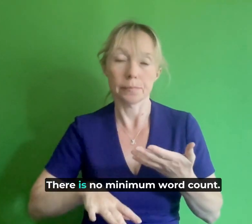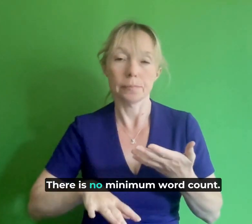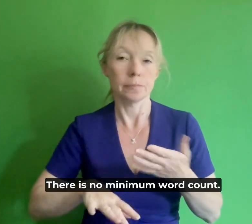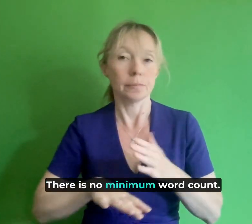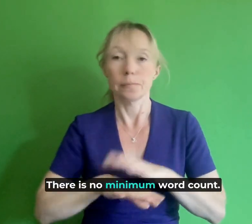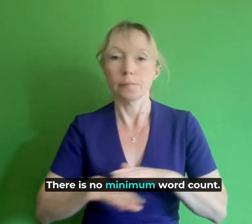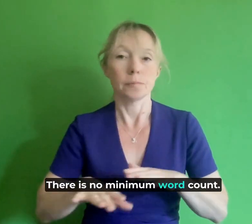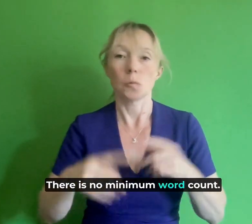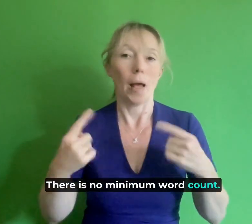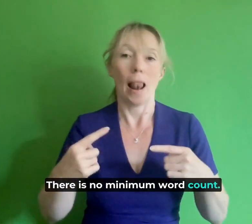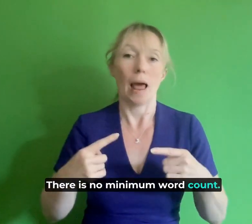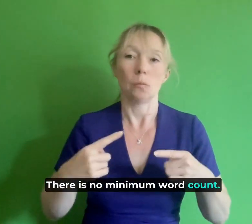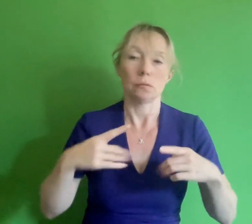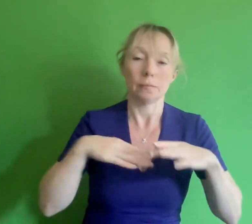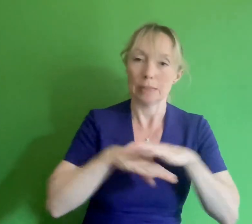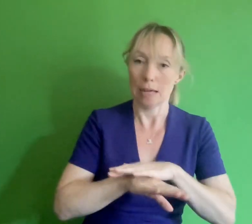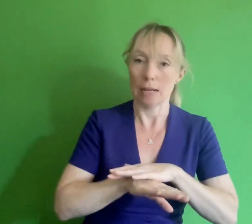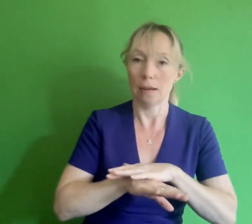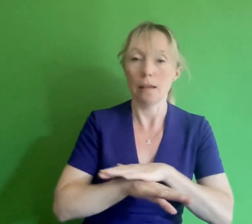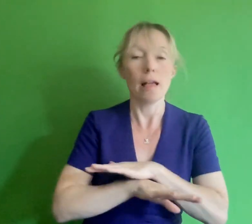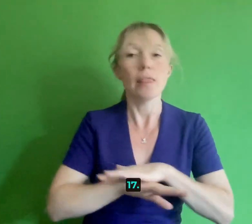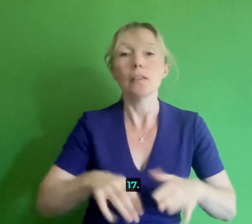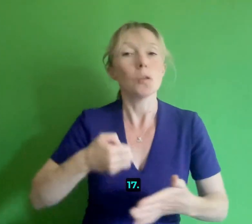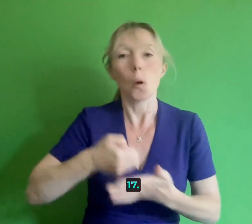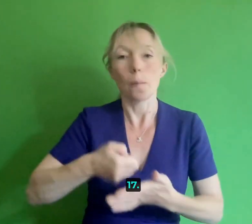no minimum word count. 17.